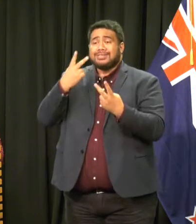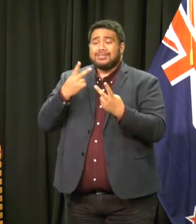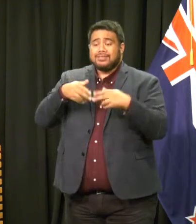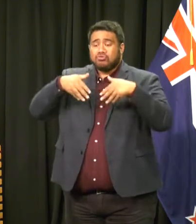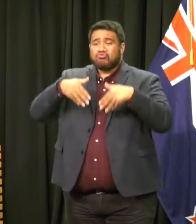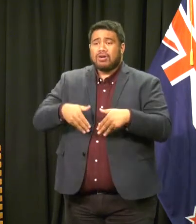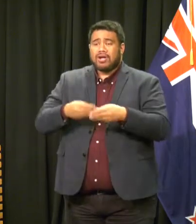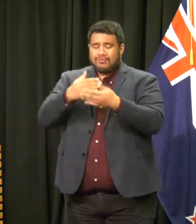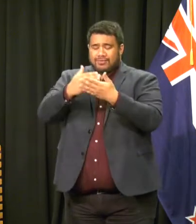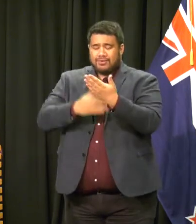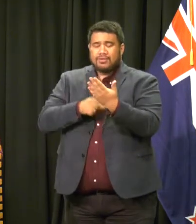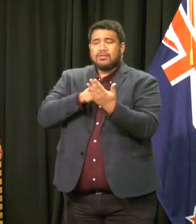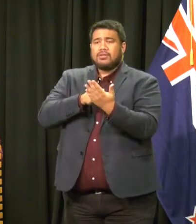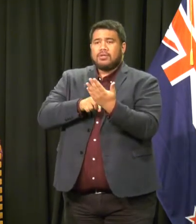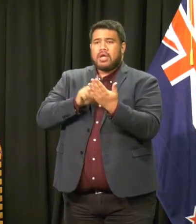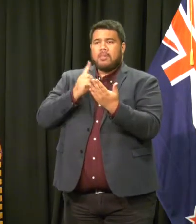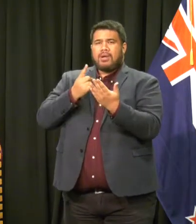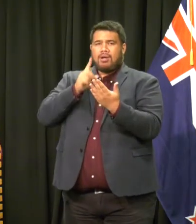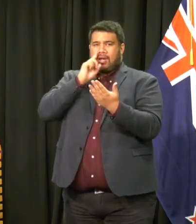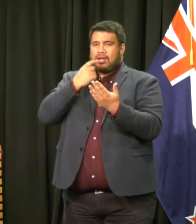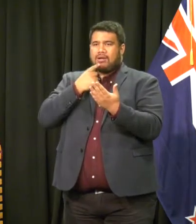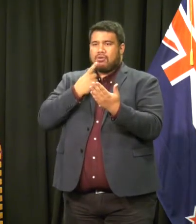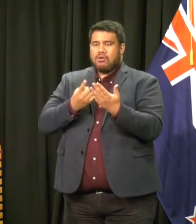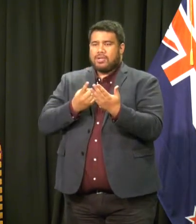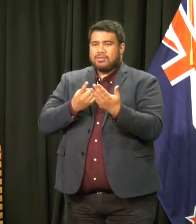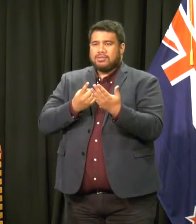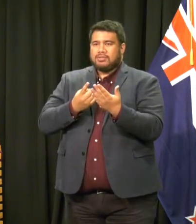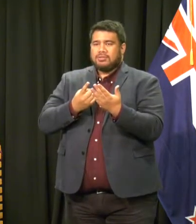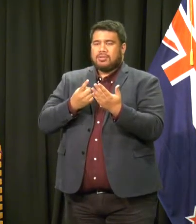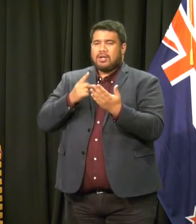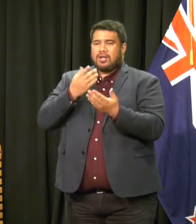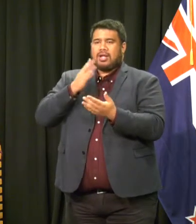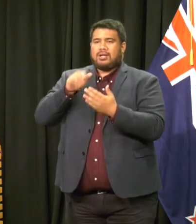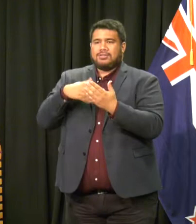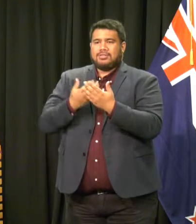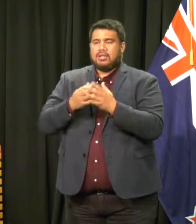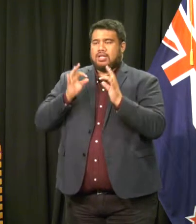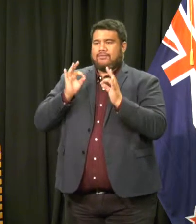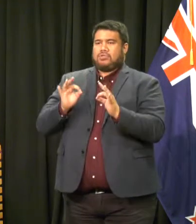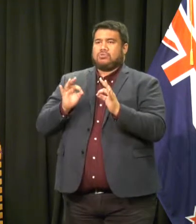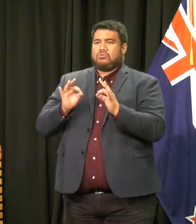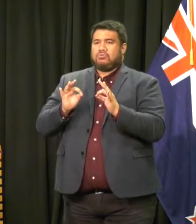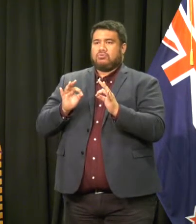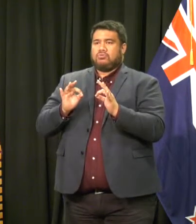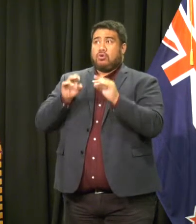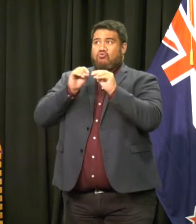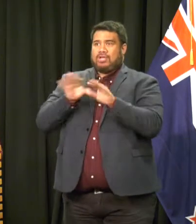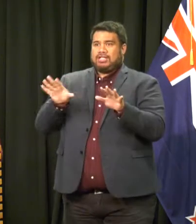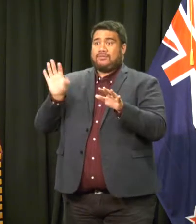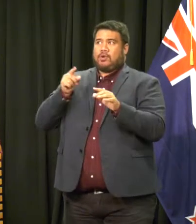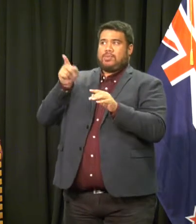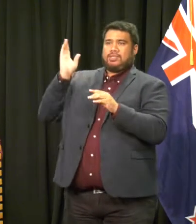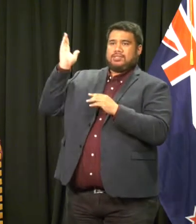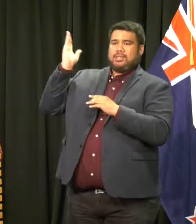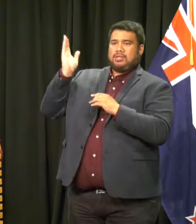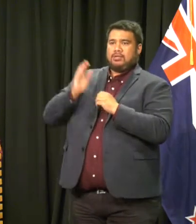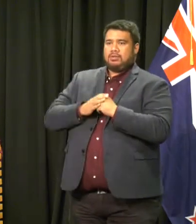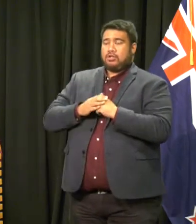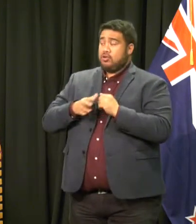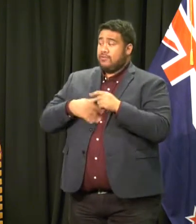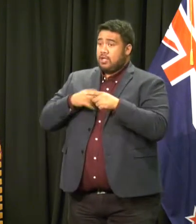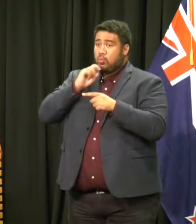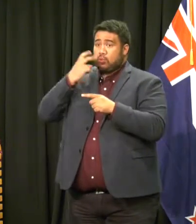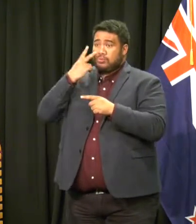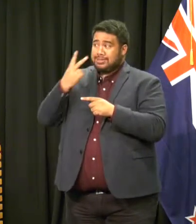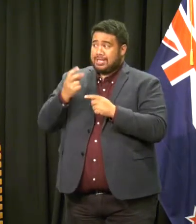but obviously not going to comment until it's officially released by the Speaker. We'll see sweeping changes